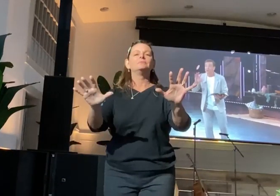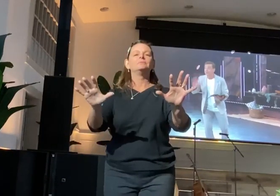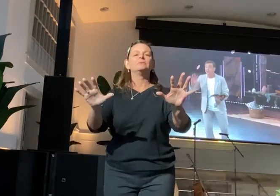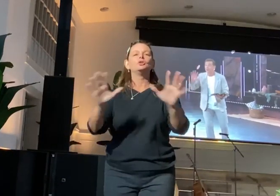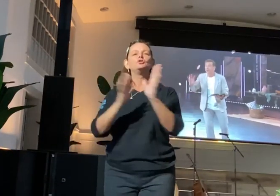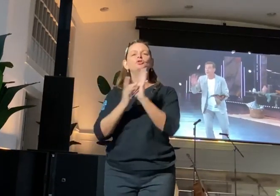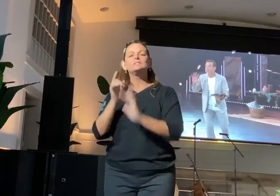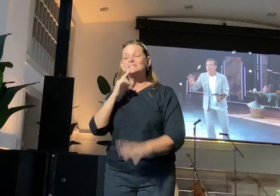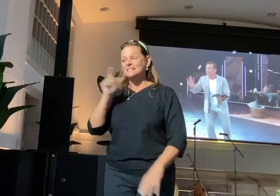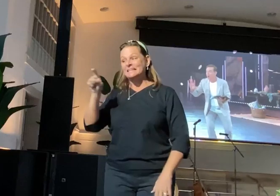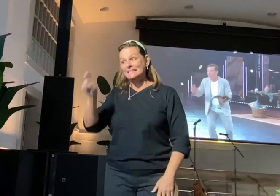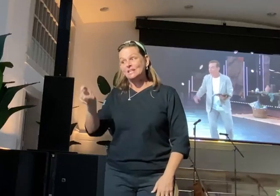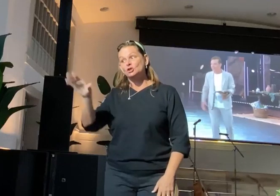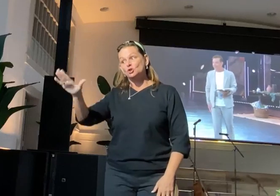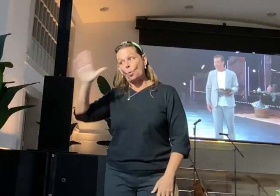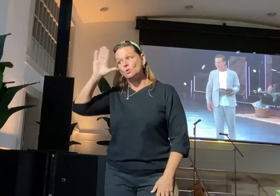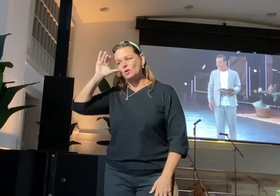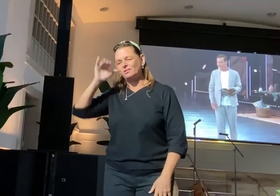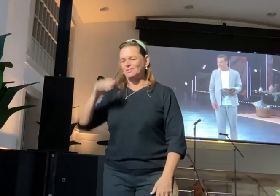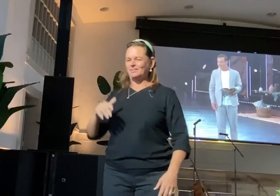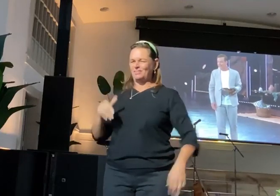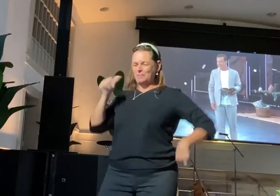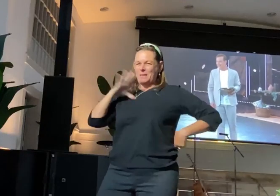and said, Jesus is going to need your donkey.